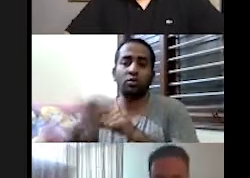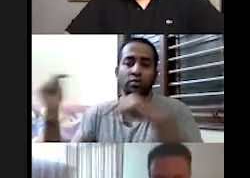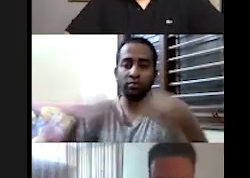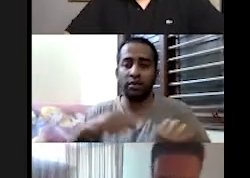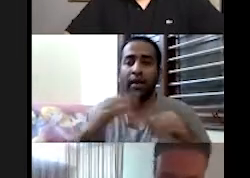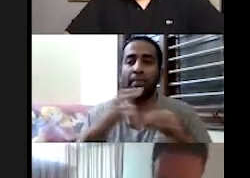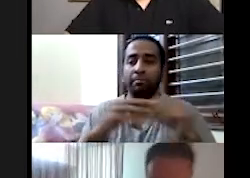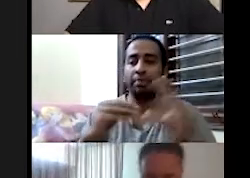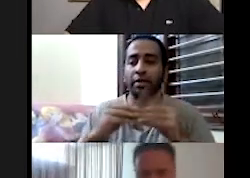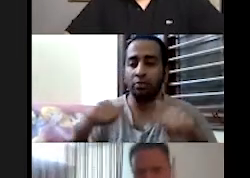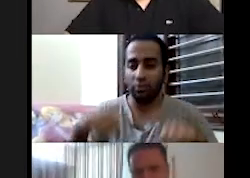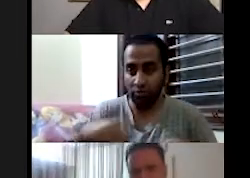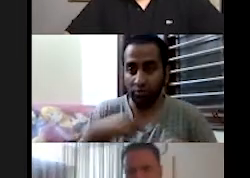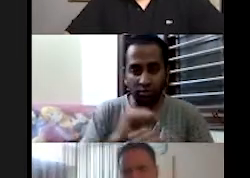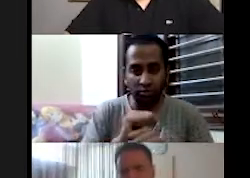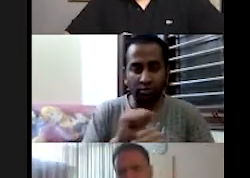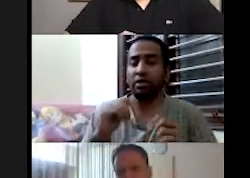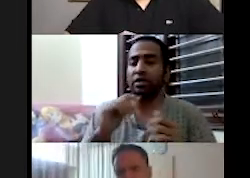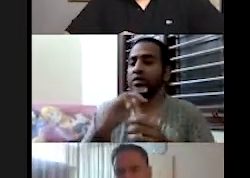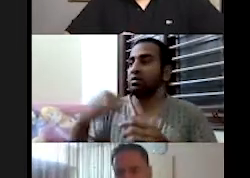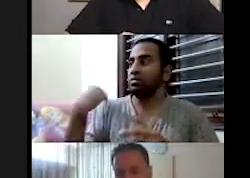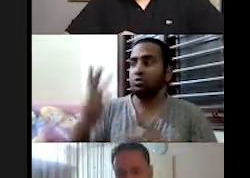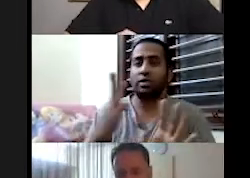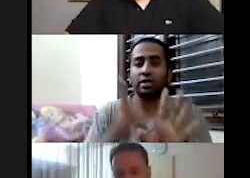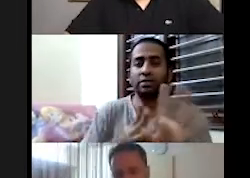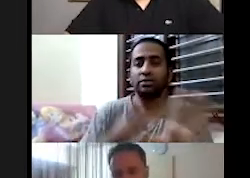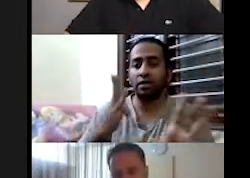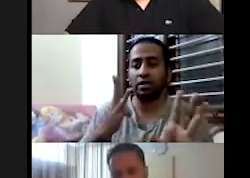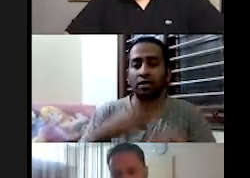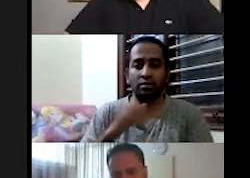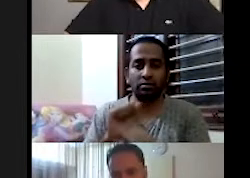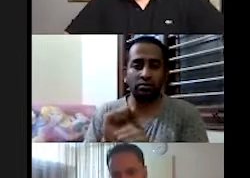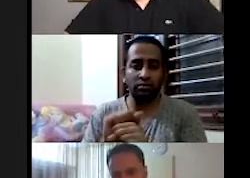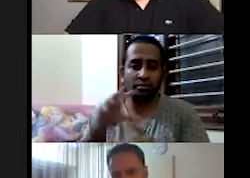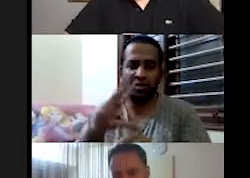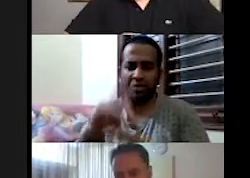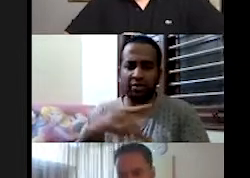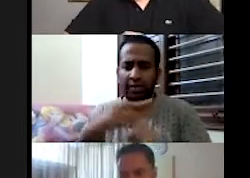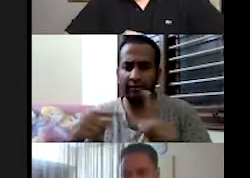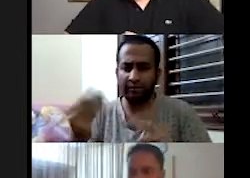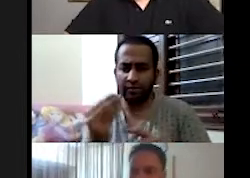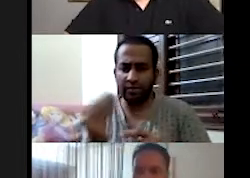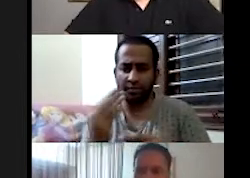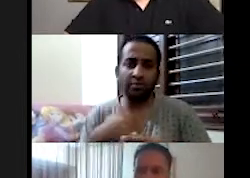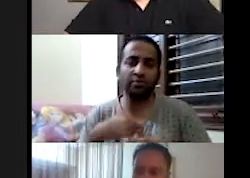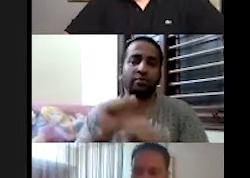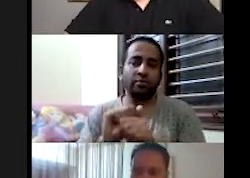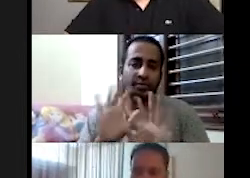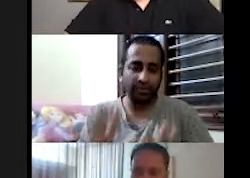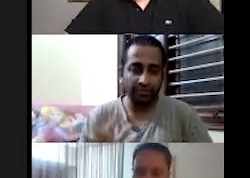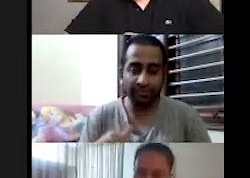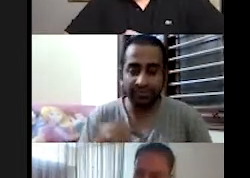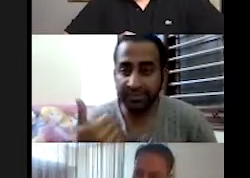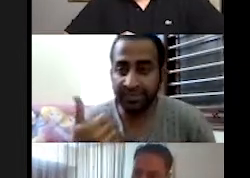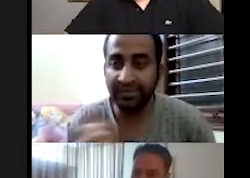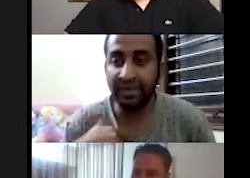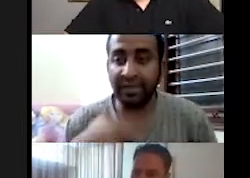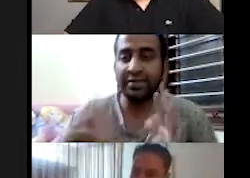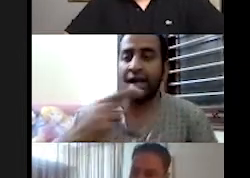So I'm from Tamil Nadu, but I have been working in Bangalore. So it's been a 3 years. I've been working, I think